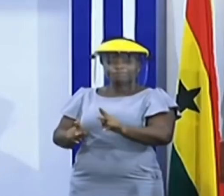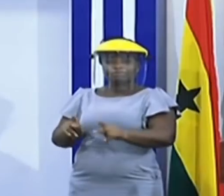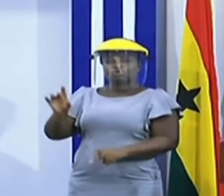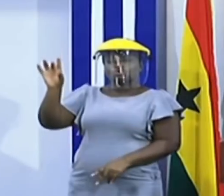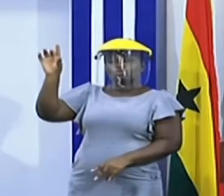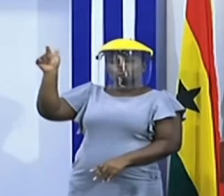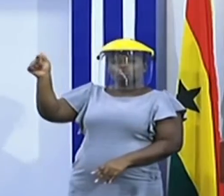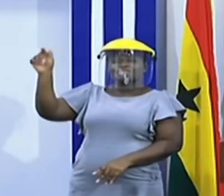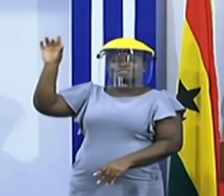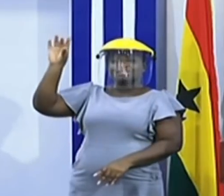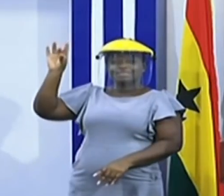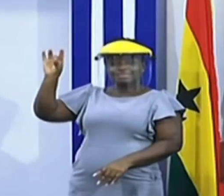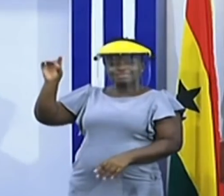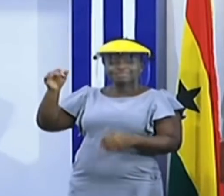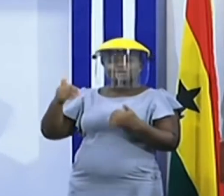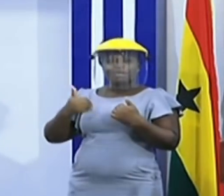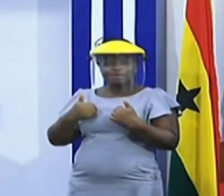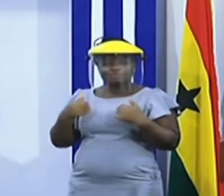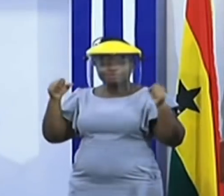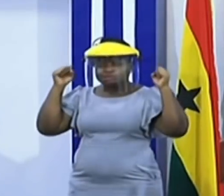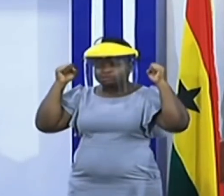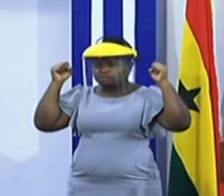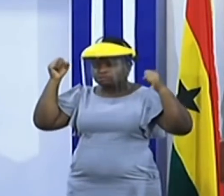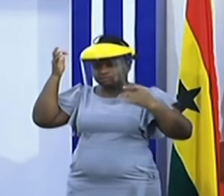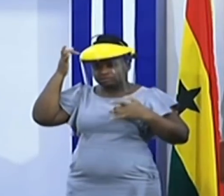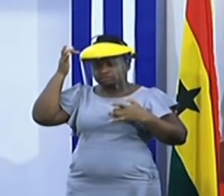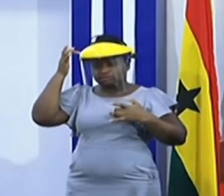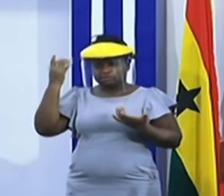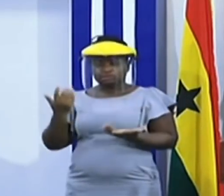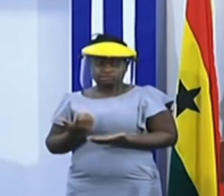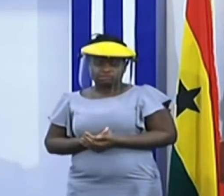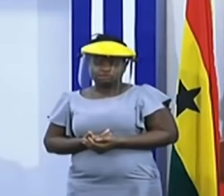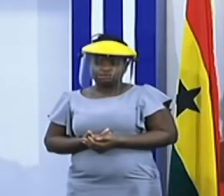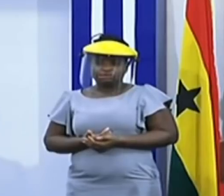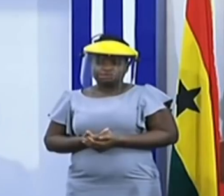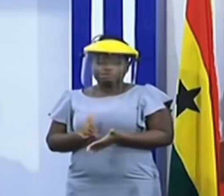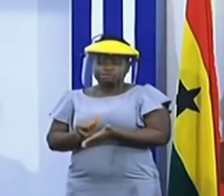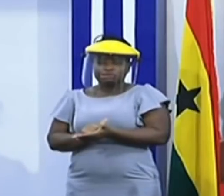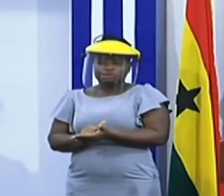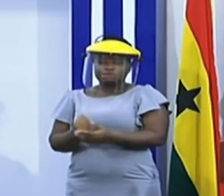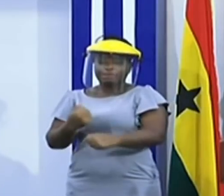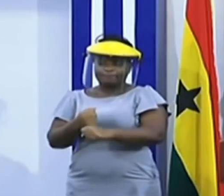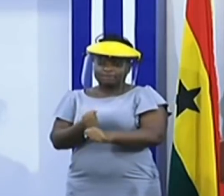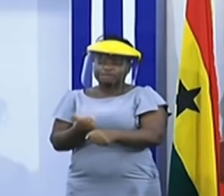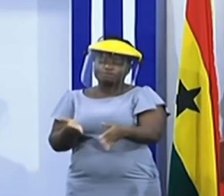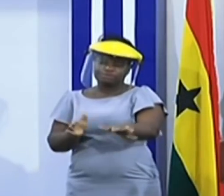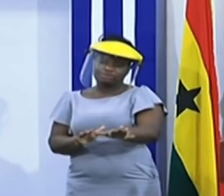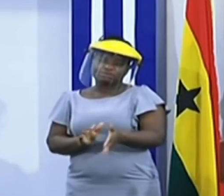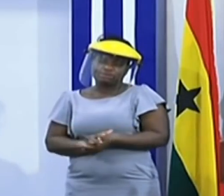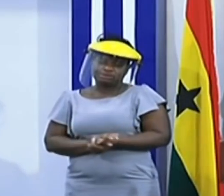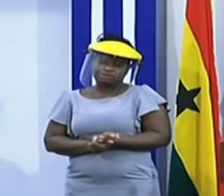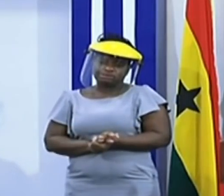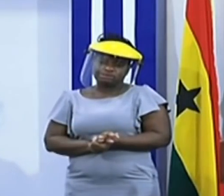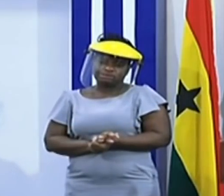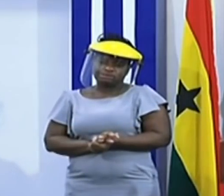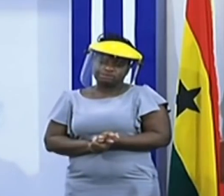28 have some comorbidity, that is, they have some other illness that also contributed to the outcomes that we